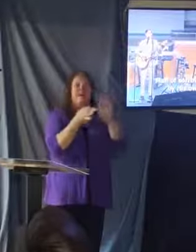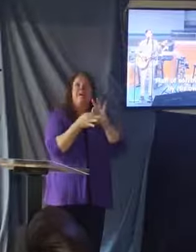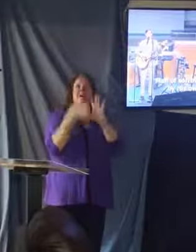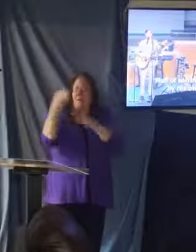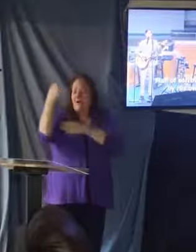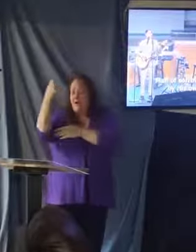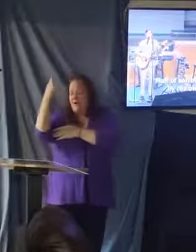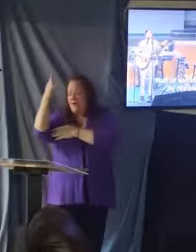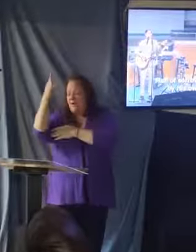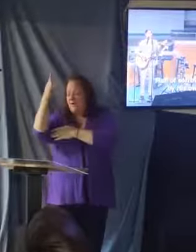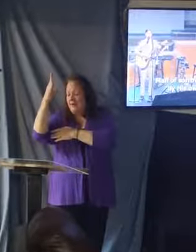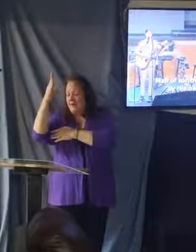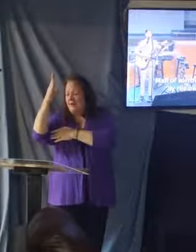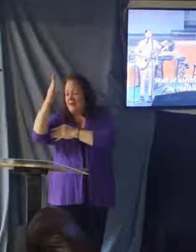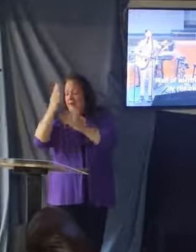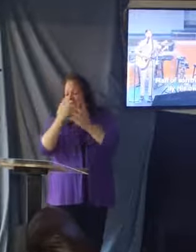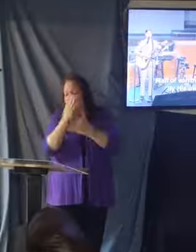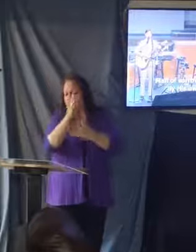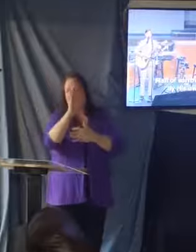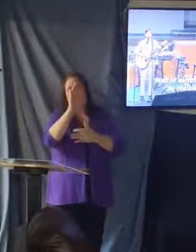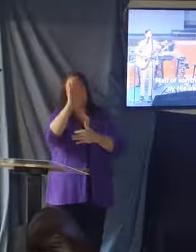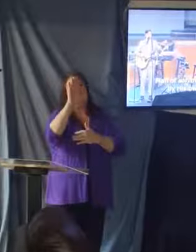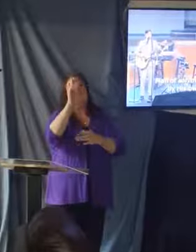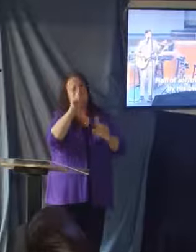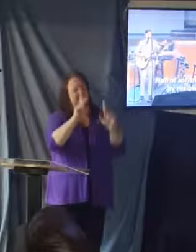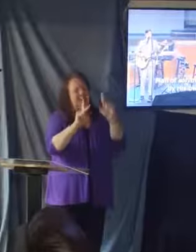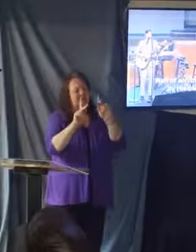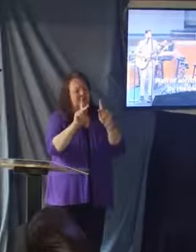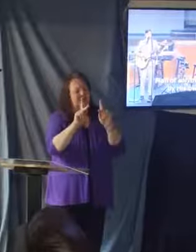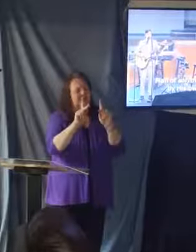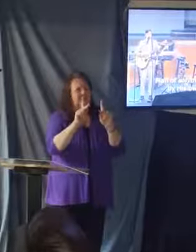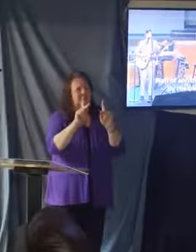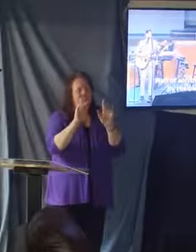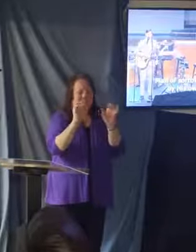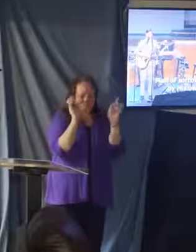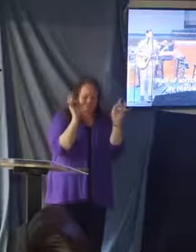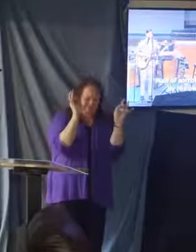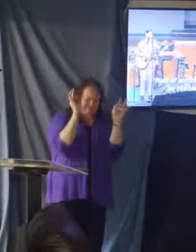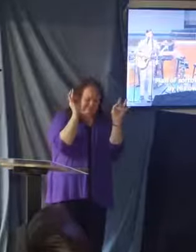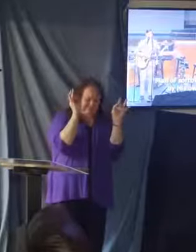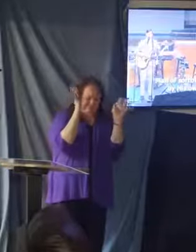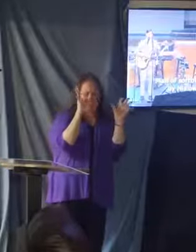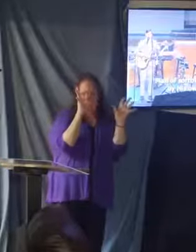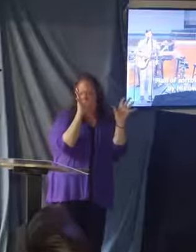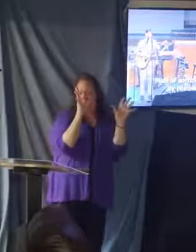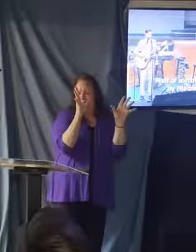Oh,